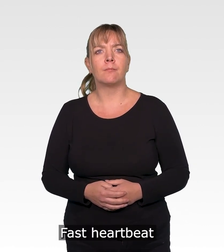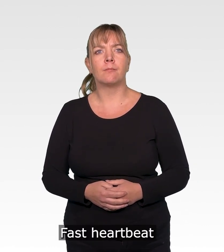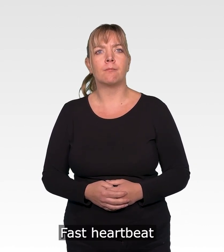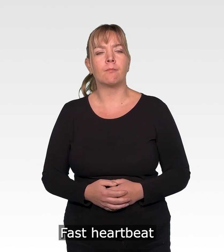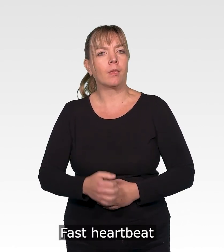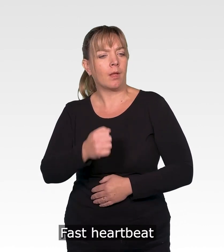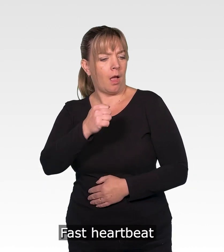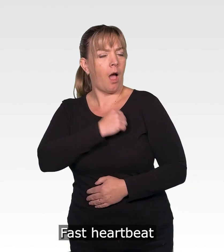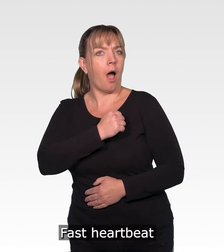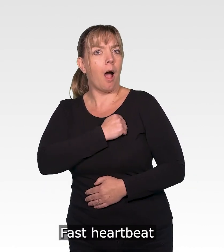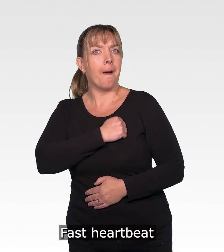fast heartbeat,